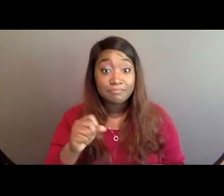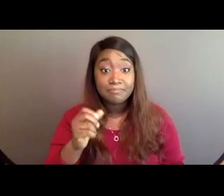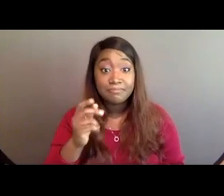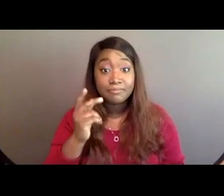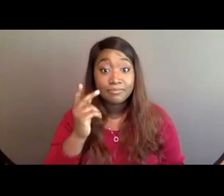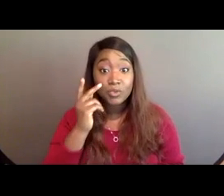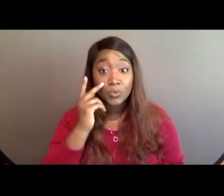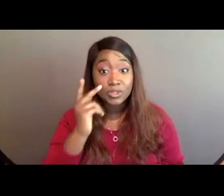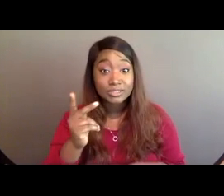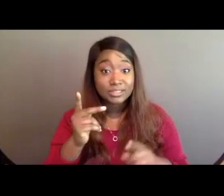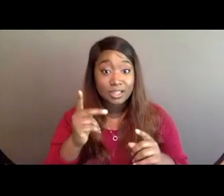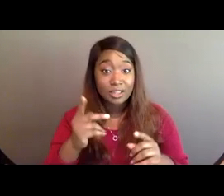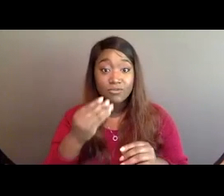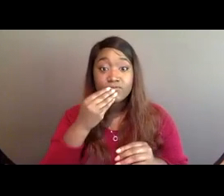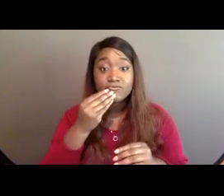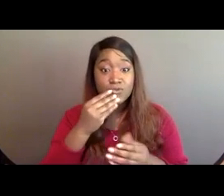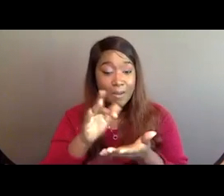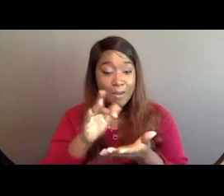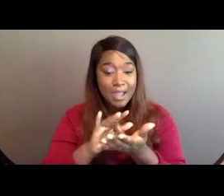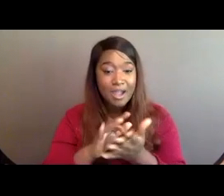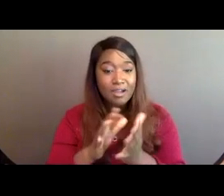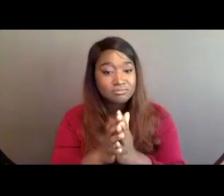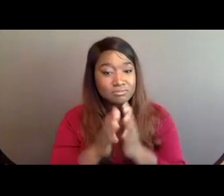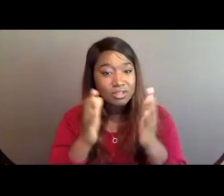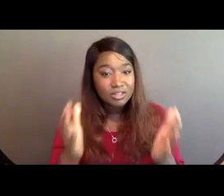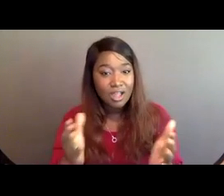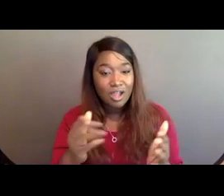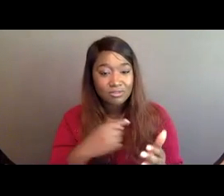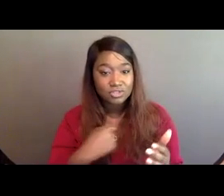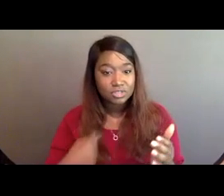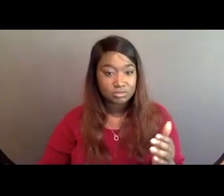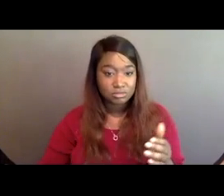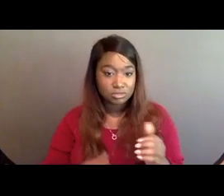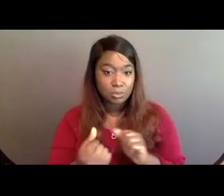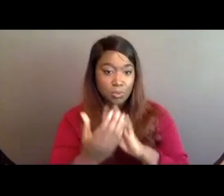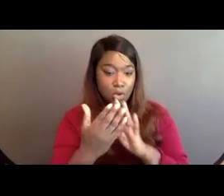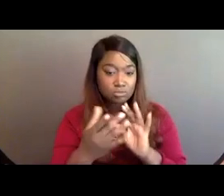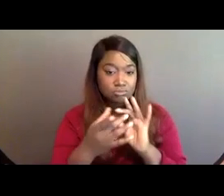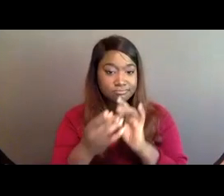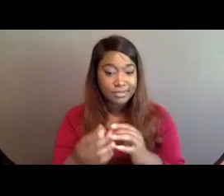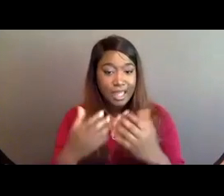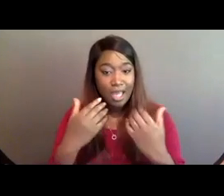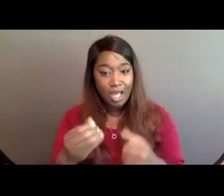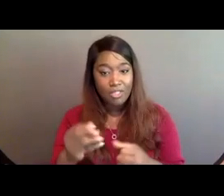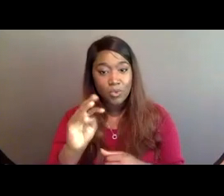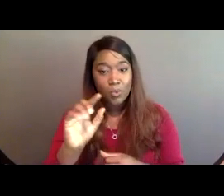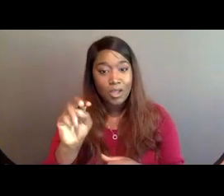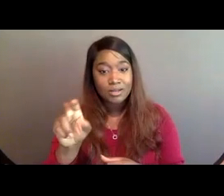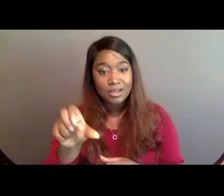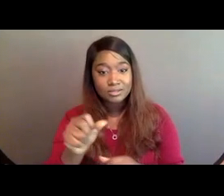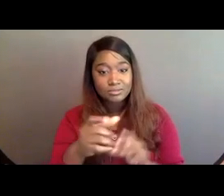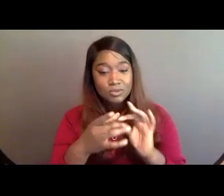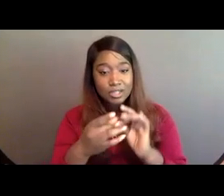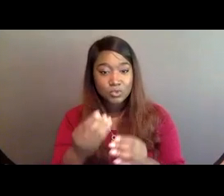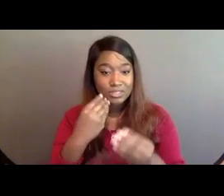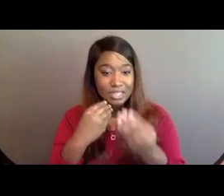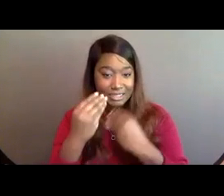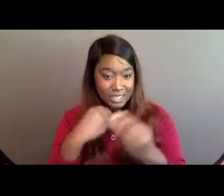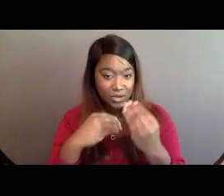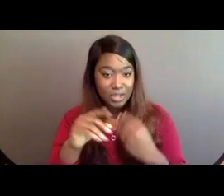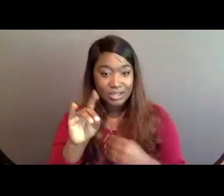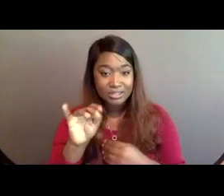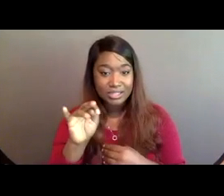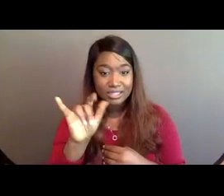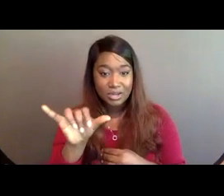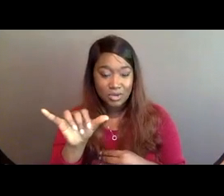medicine. There's a great deal of Chinese approaches to health and wellness that actually come from dietary practices. And that's